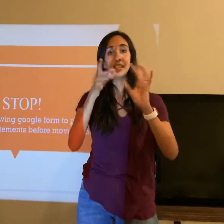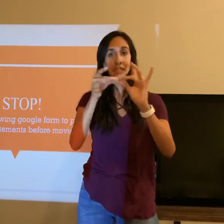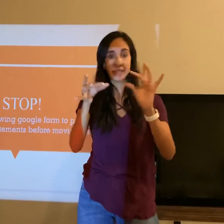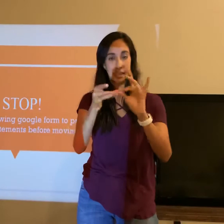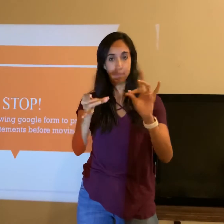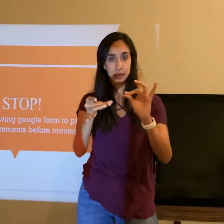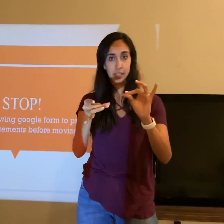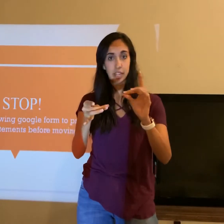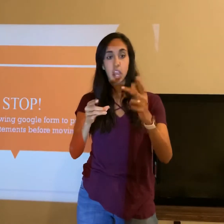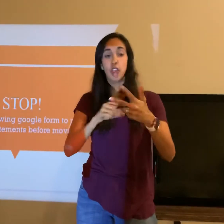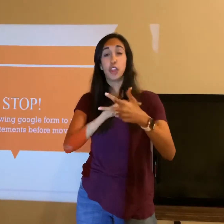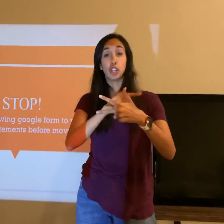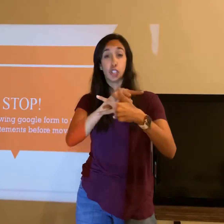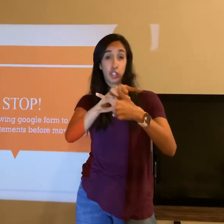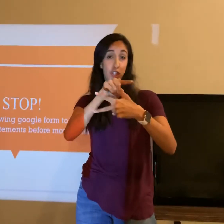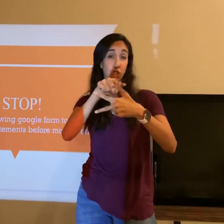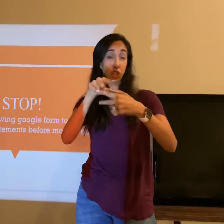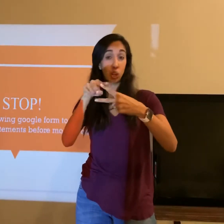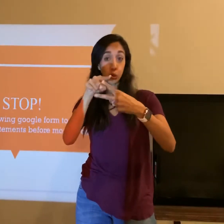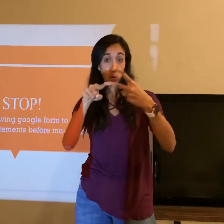thesis statements. There's two